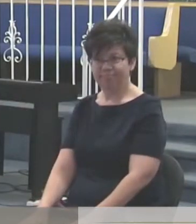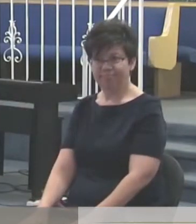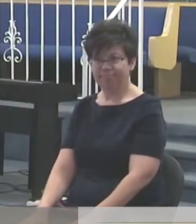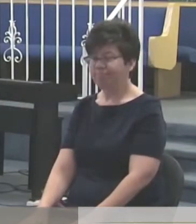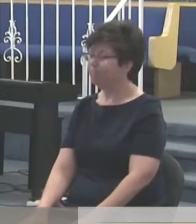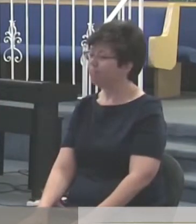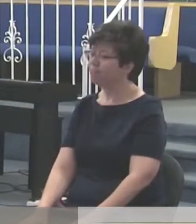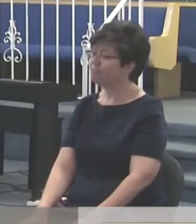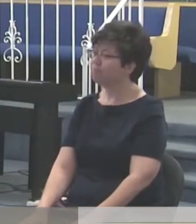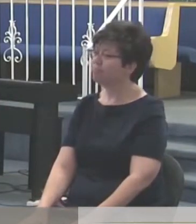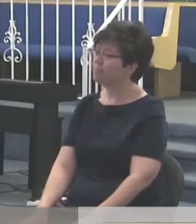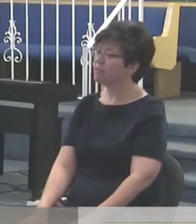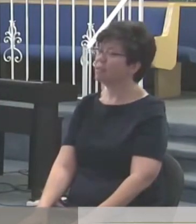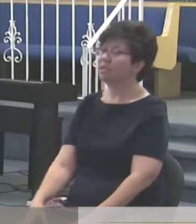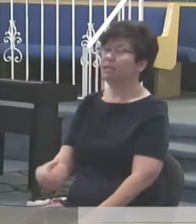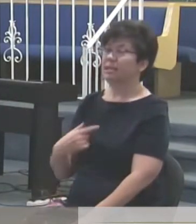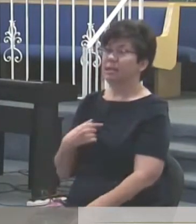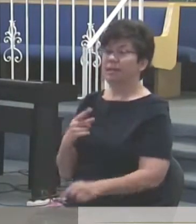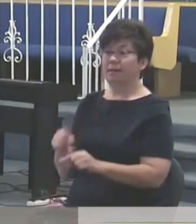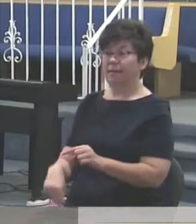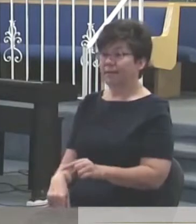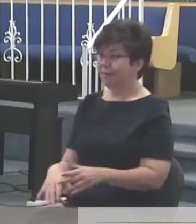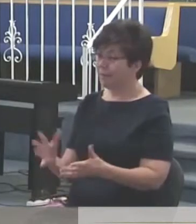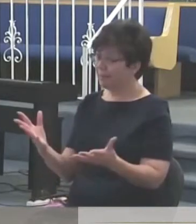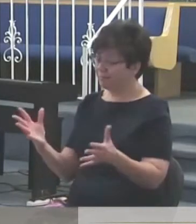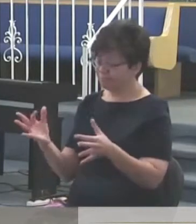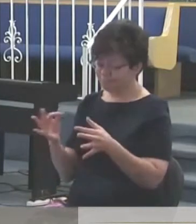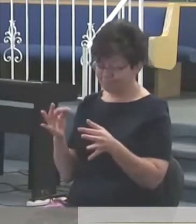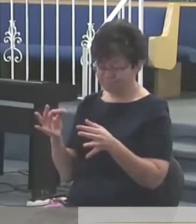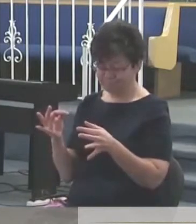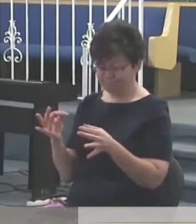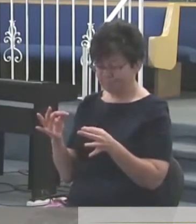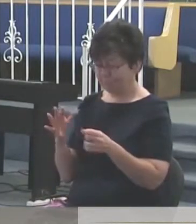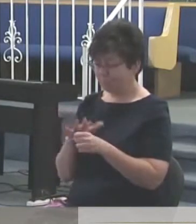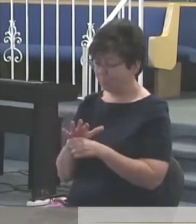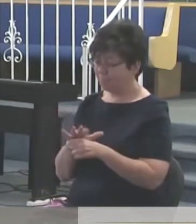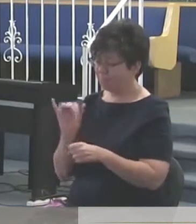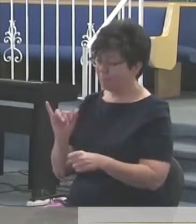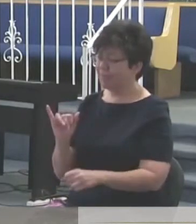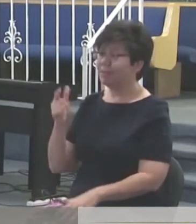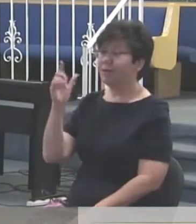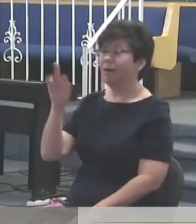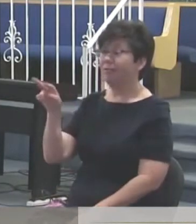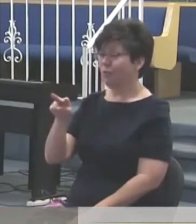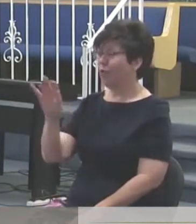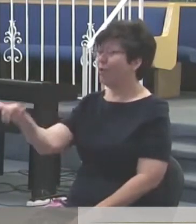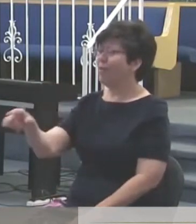And I cannot tell you how much I wish that was what God was looking for.